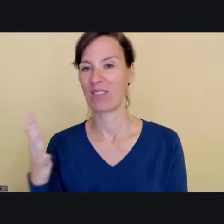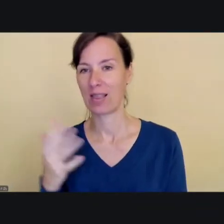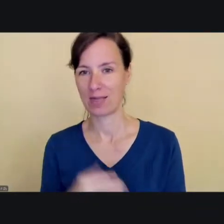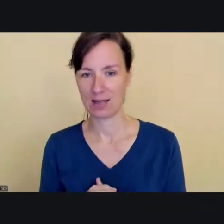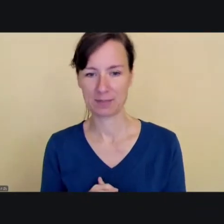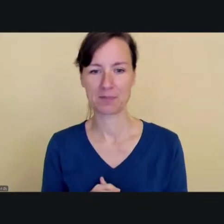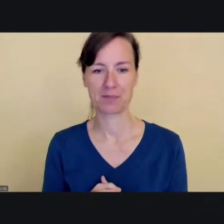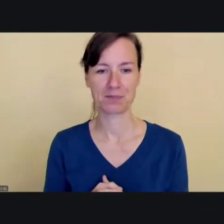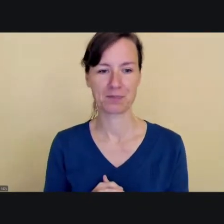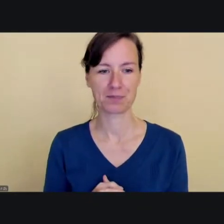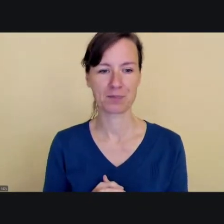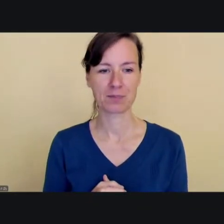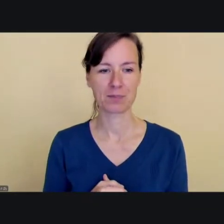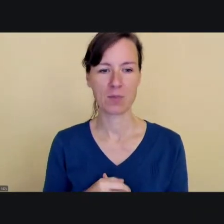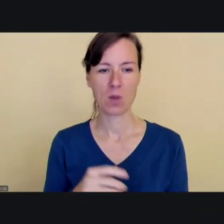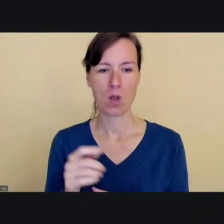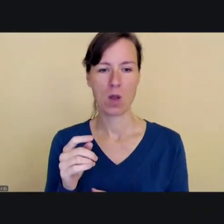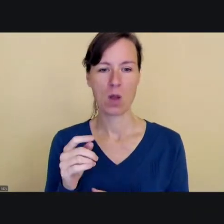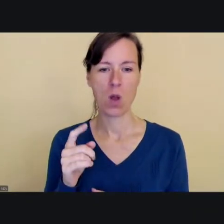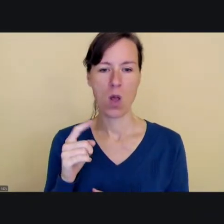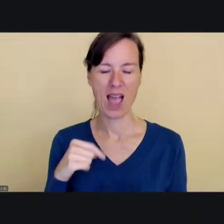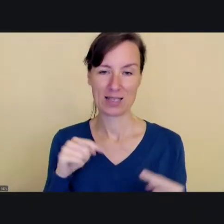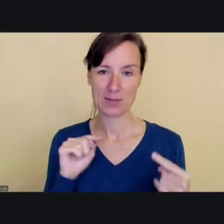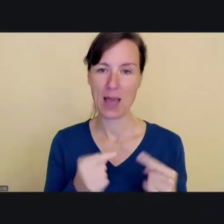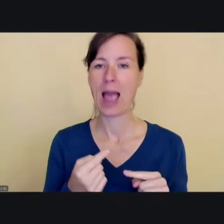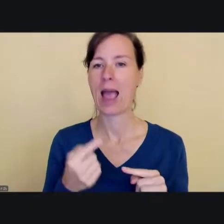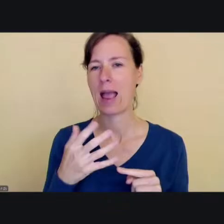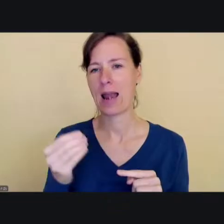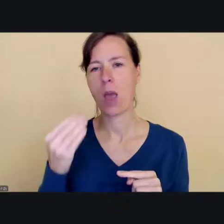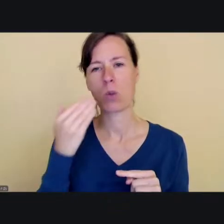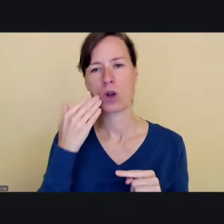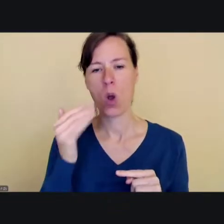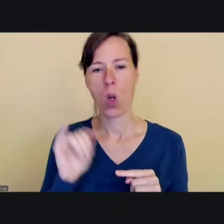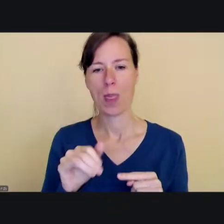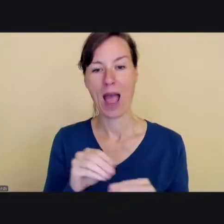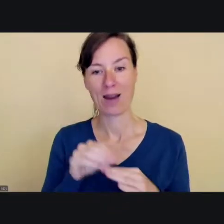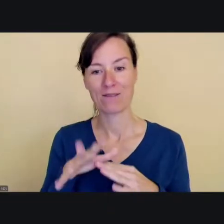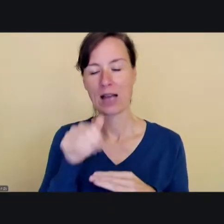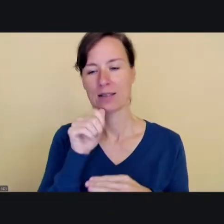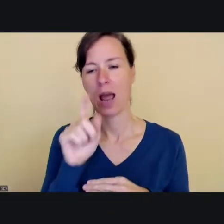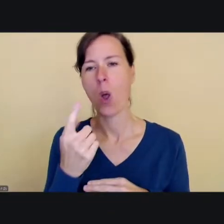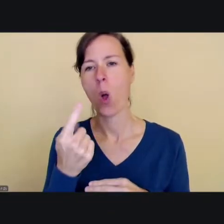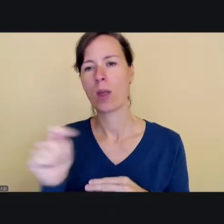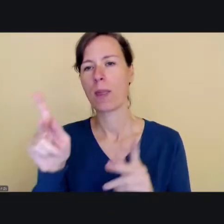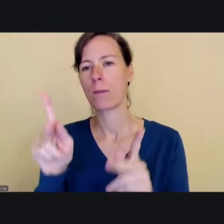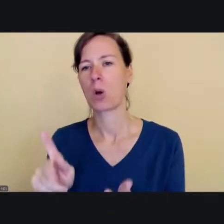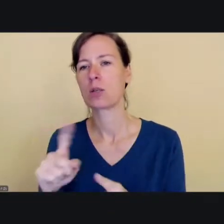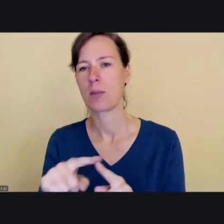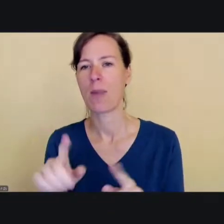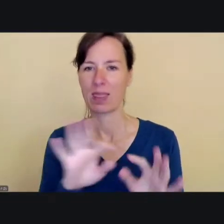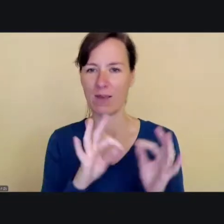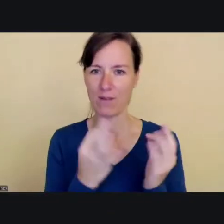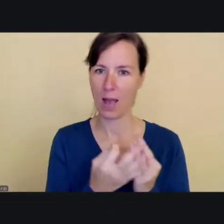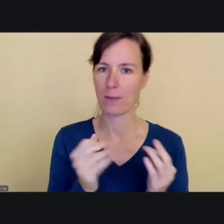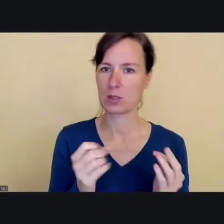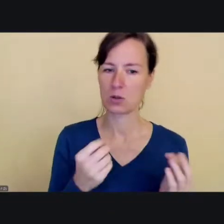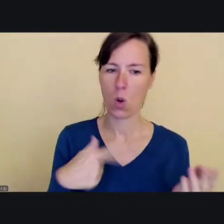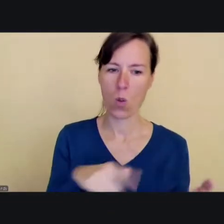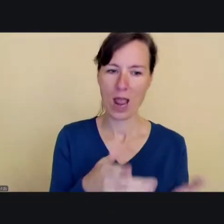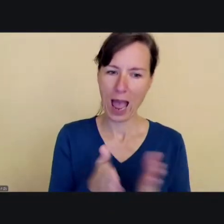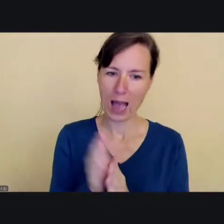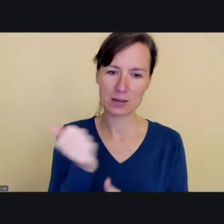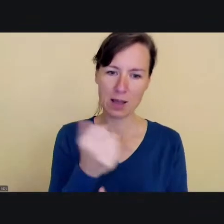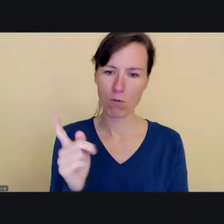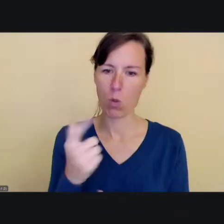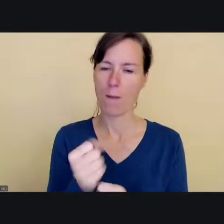the person, but the family. So we ask that everyone make sure they get checked up, male and female, and that